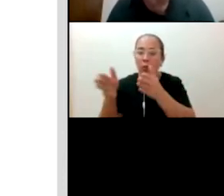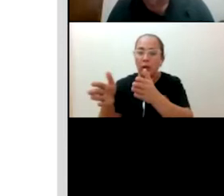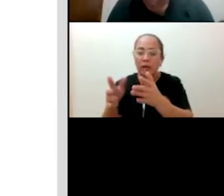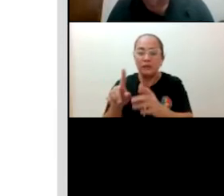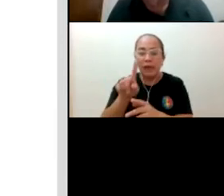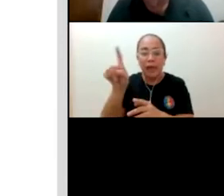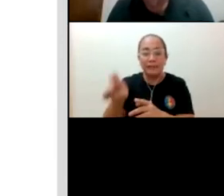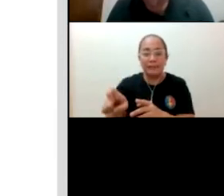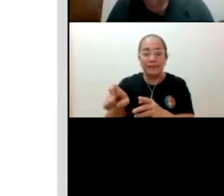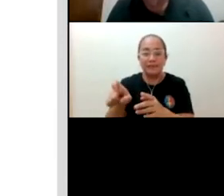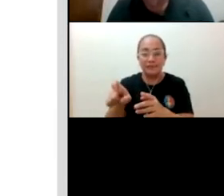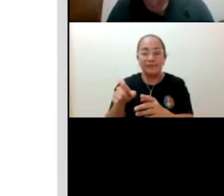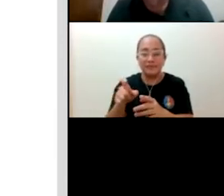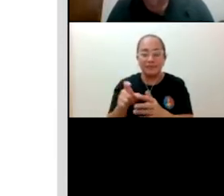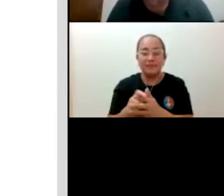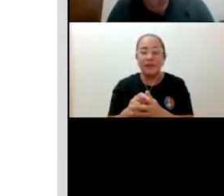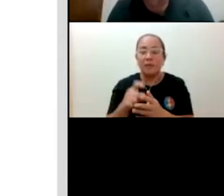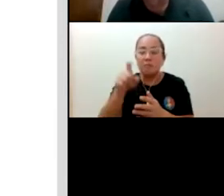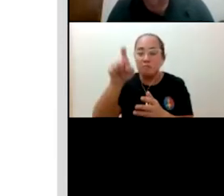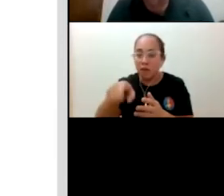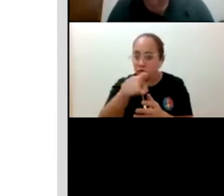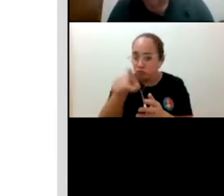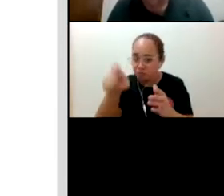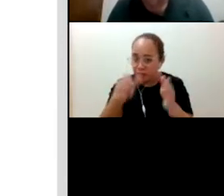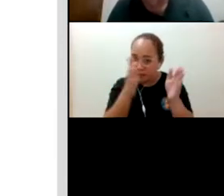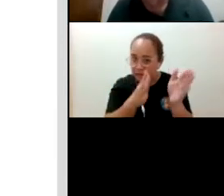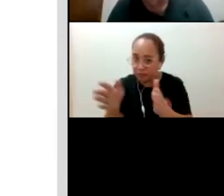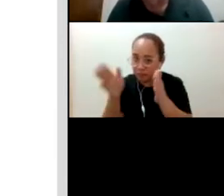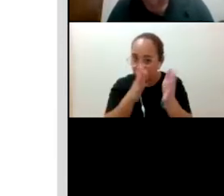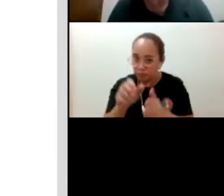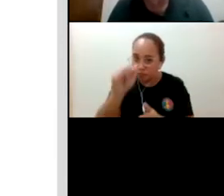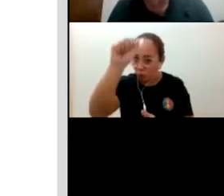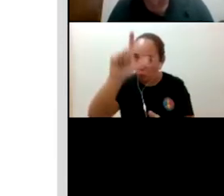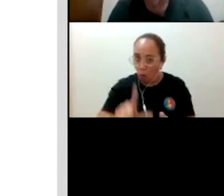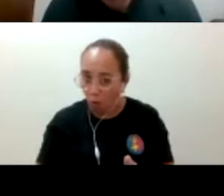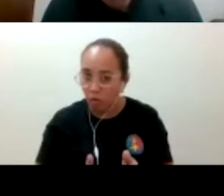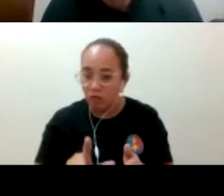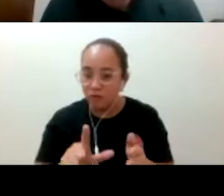the questions. So you should be prepared to answer all 4 ways.